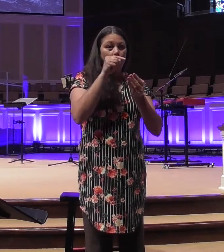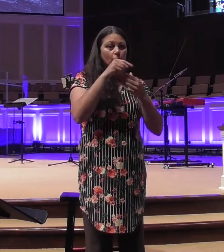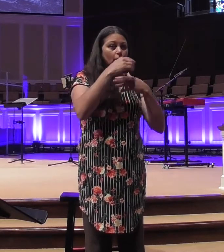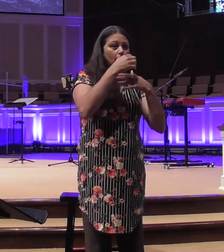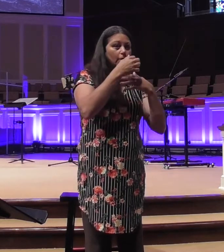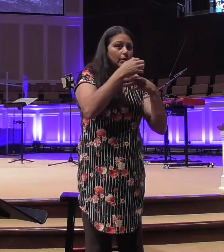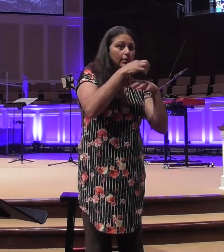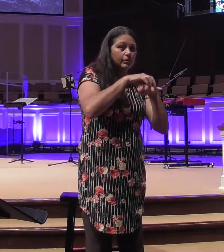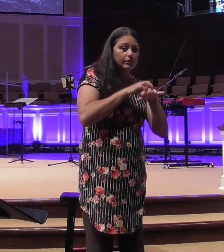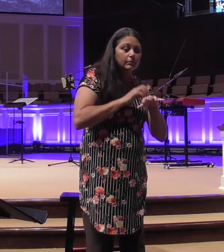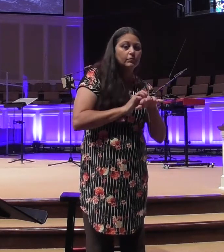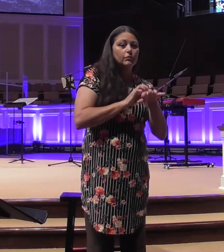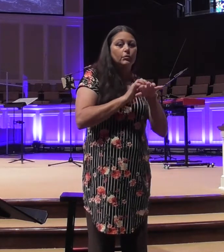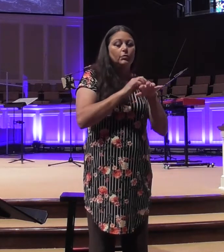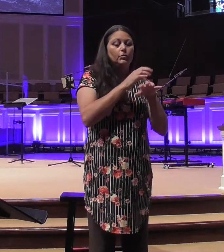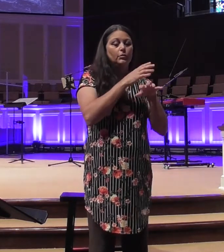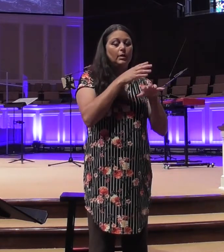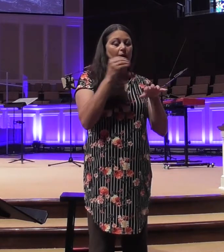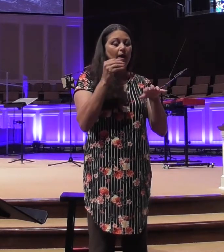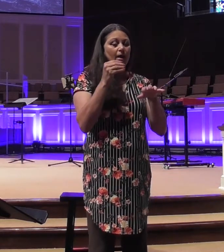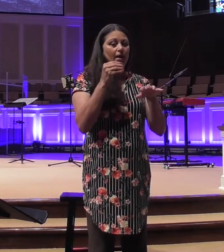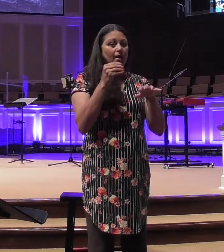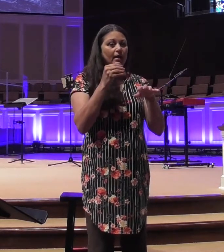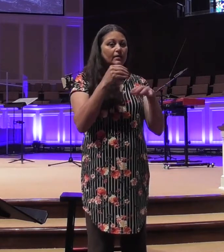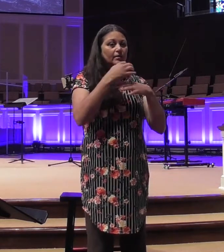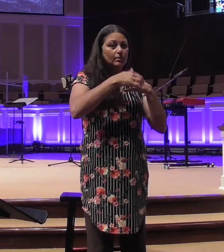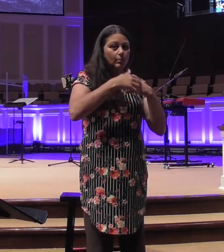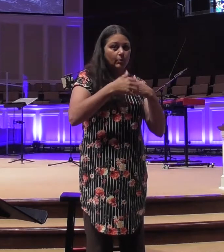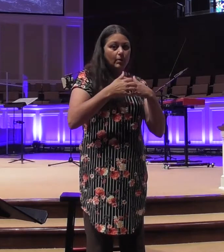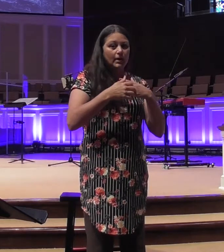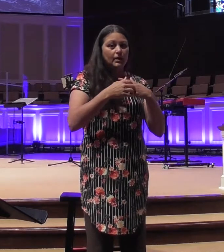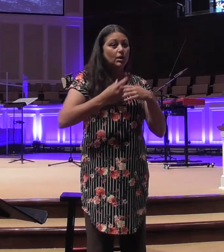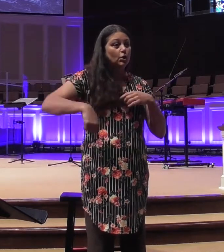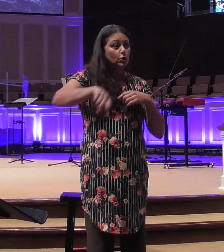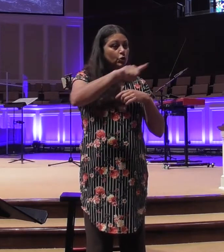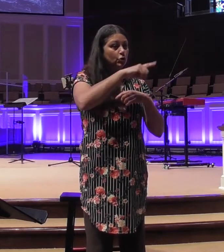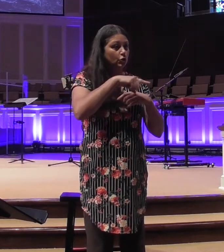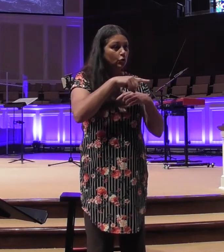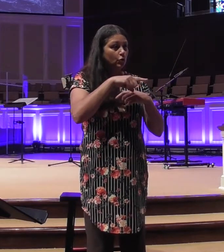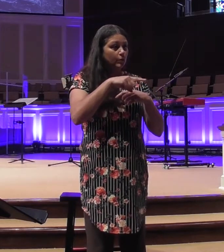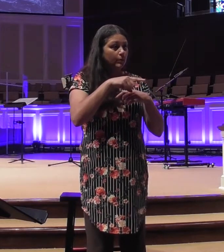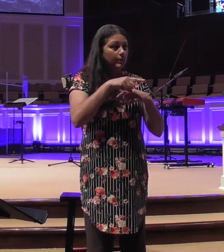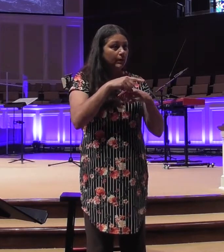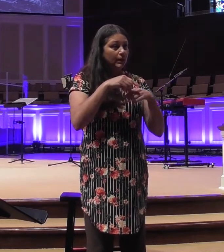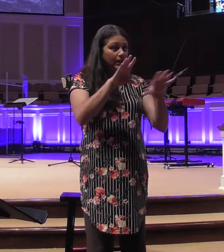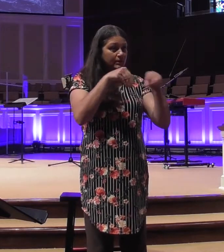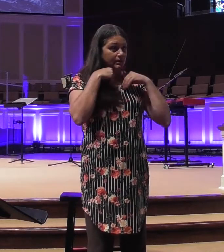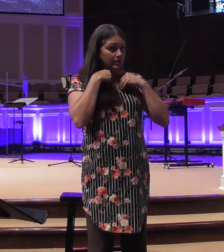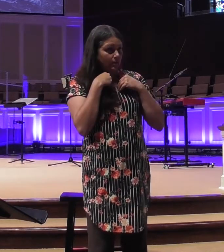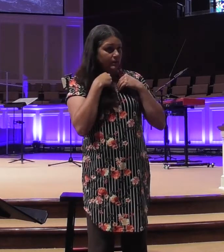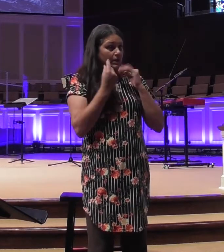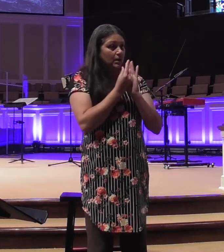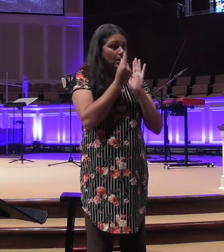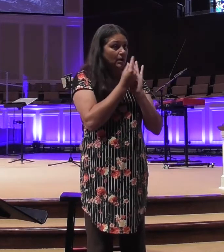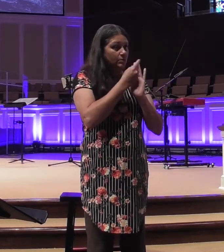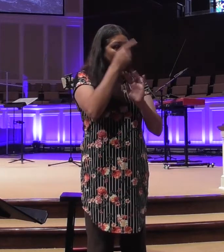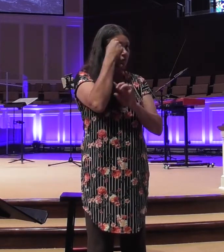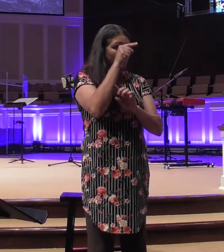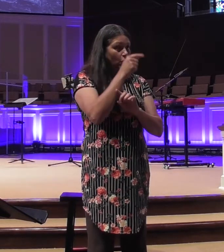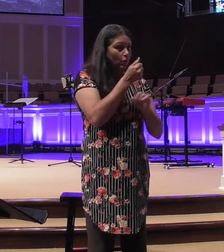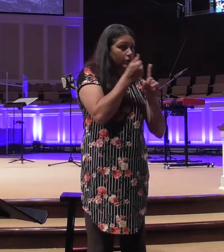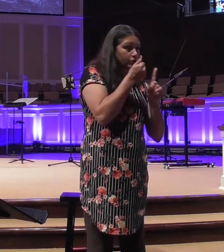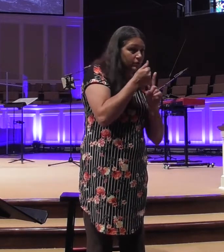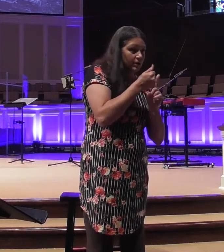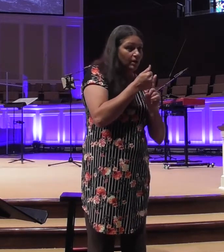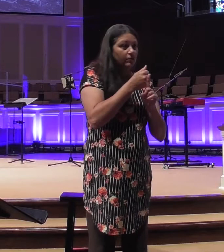distributed. You'll be presenting the gospel. You'll be presenting the gospel to yourself. You'll be presenting the gospel to the people around